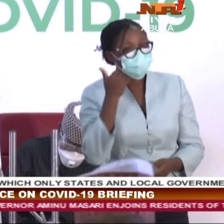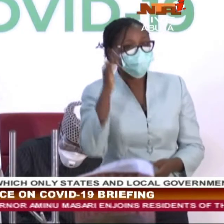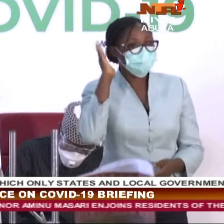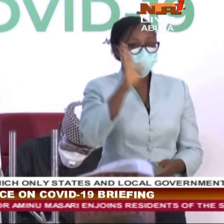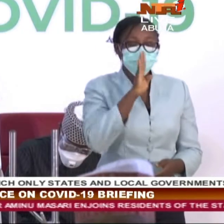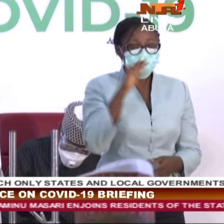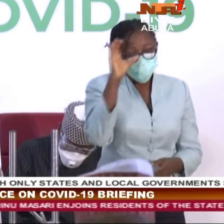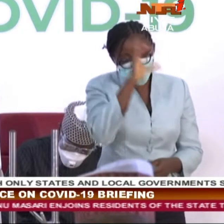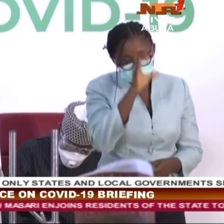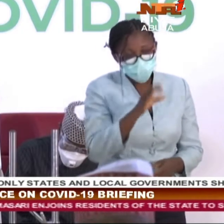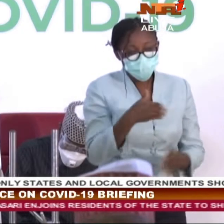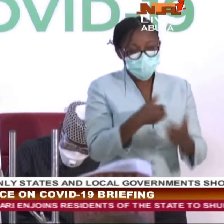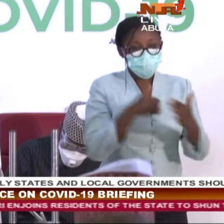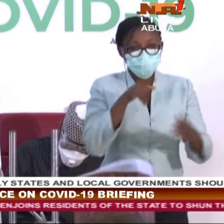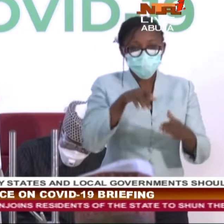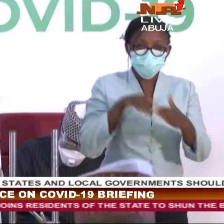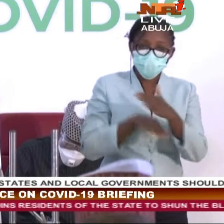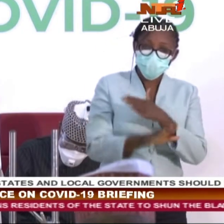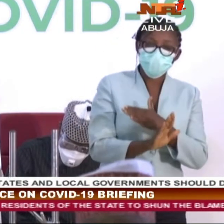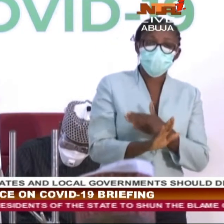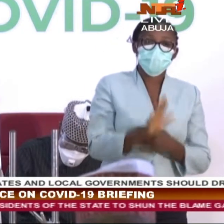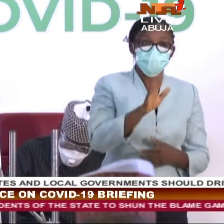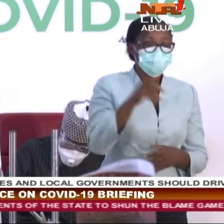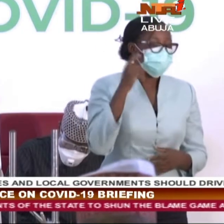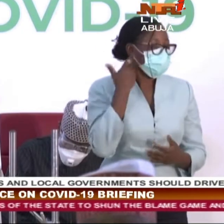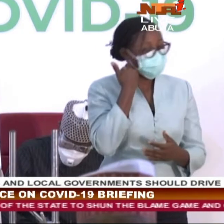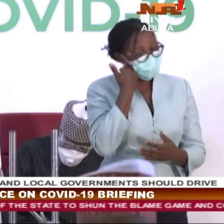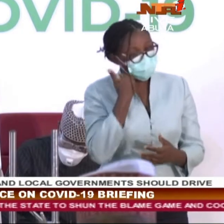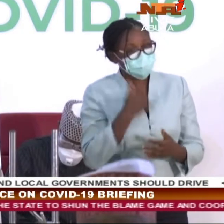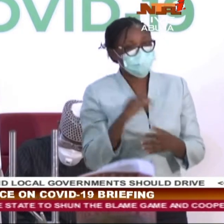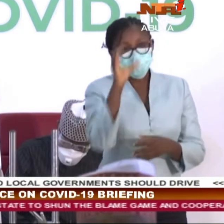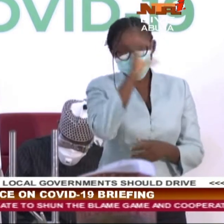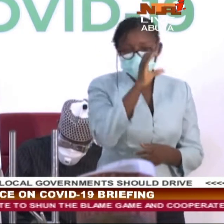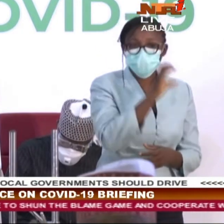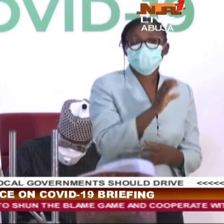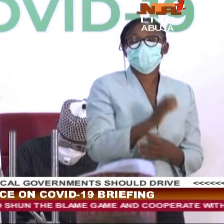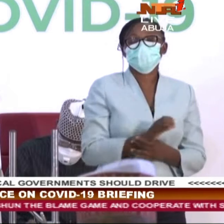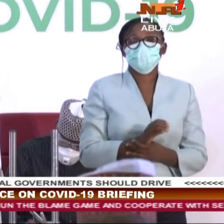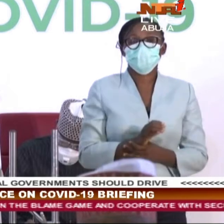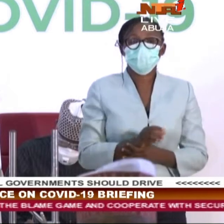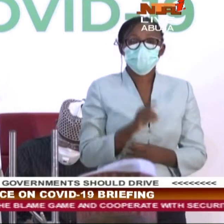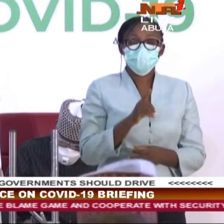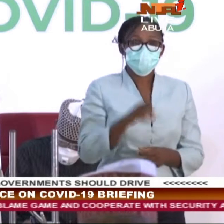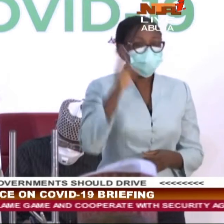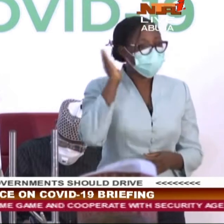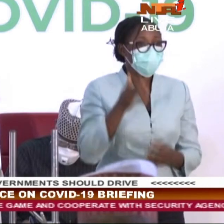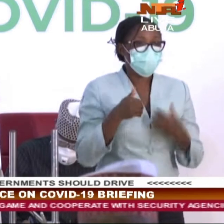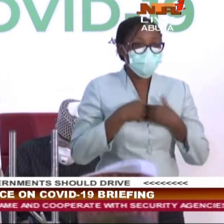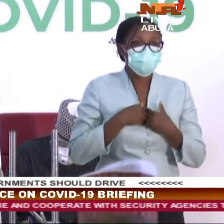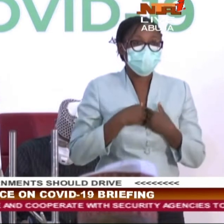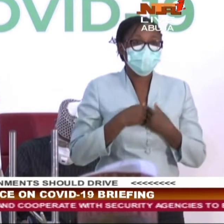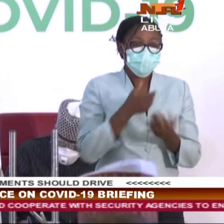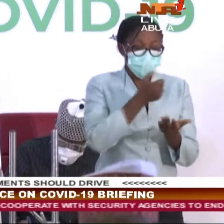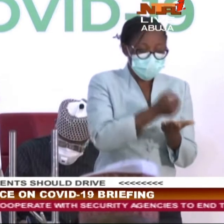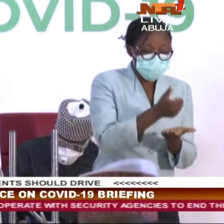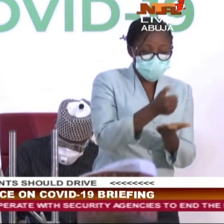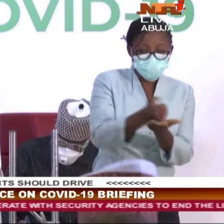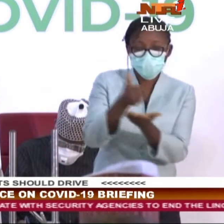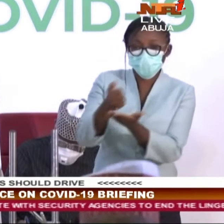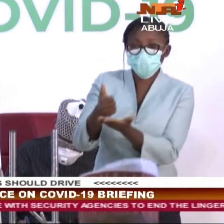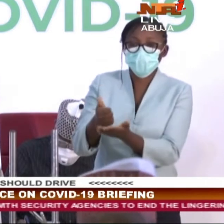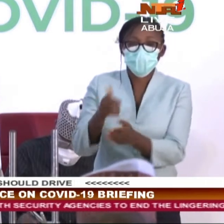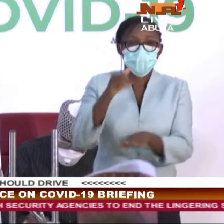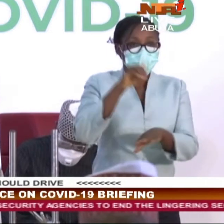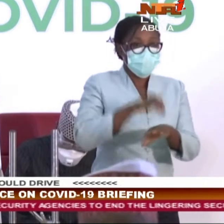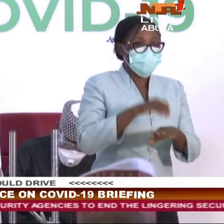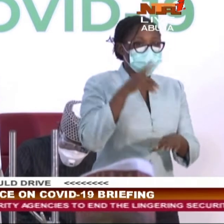the point of entry into the airport. You'll have your temperature checked at the point of boarding. You will have hand sanitization at the point of access